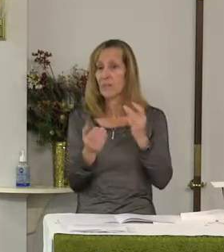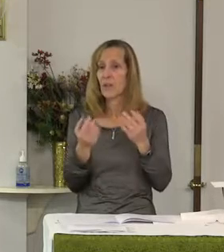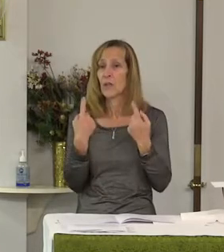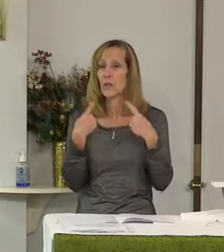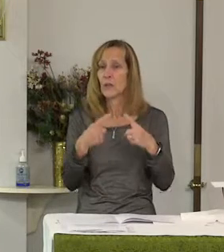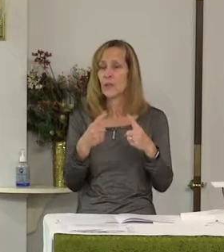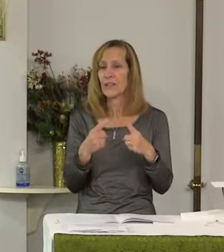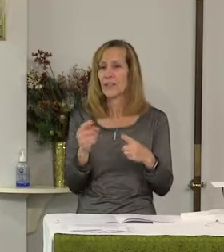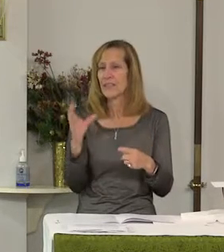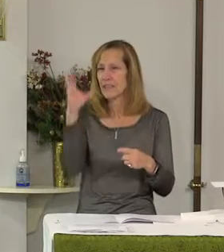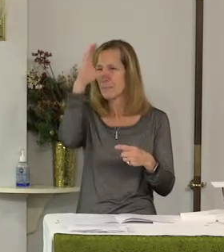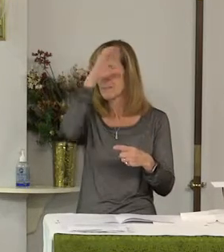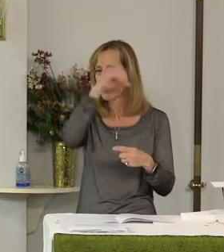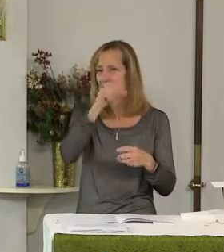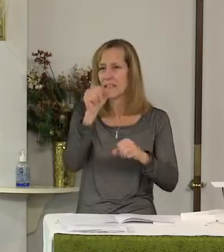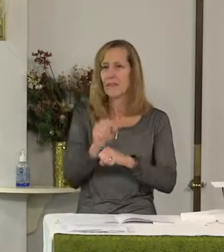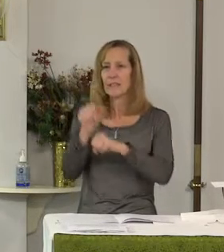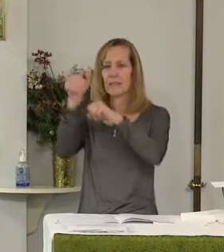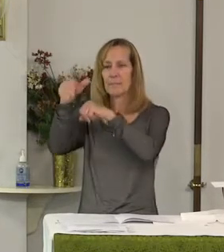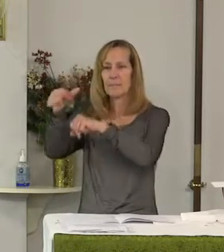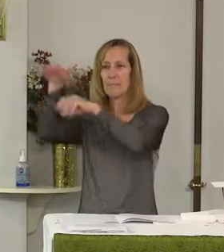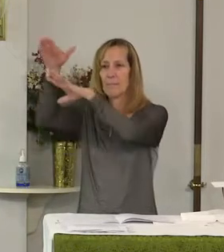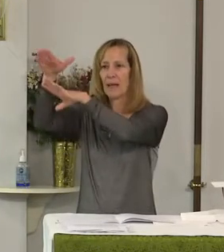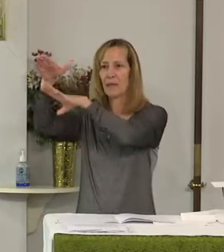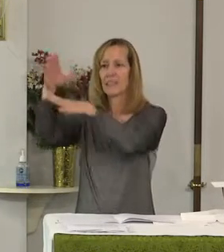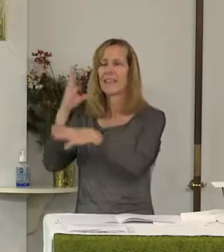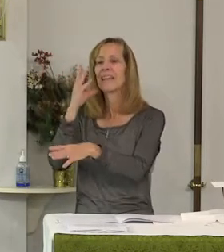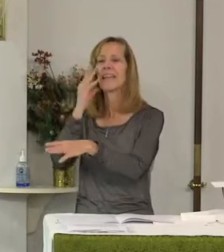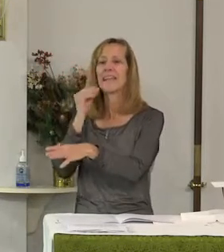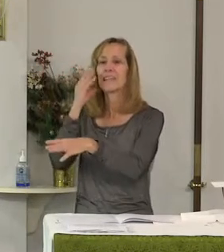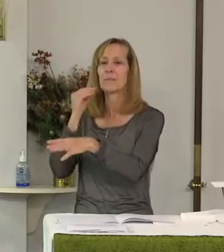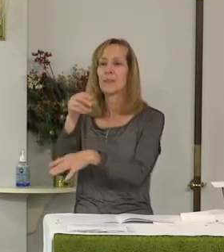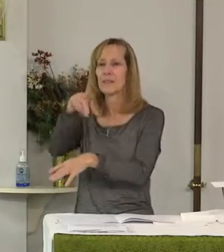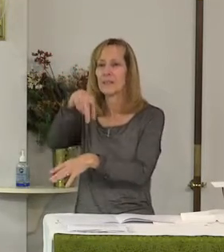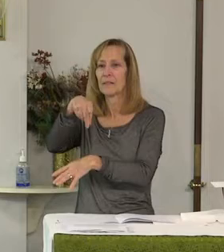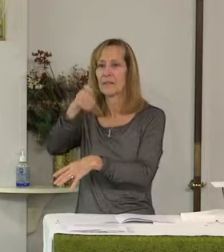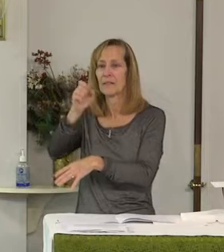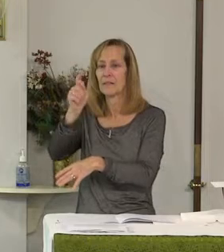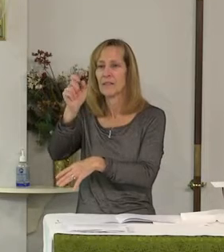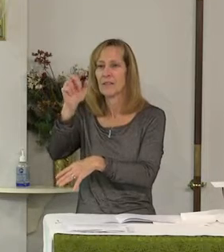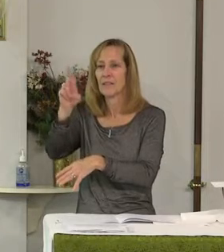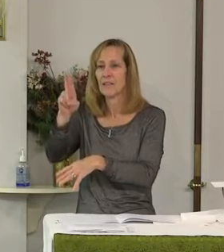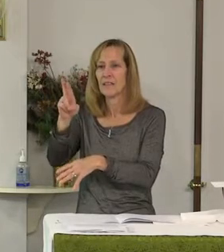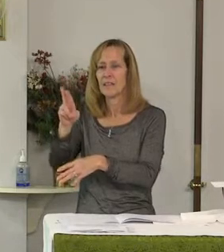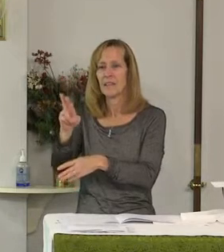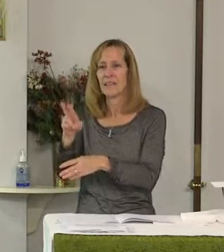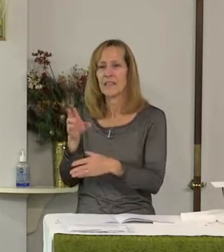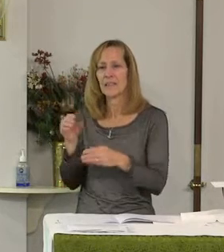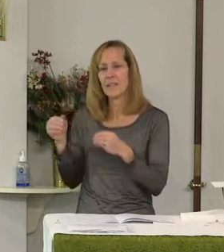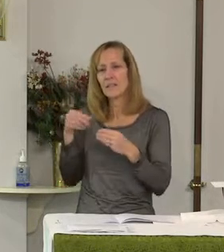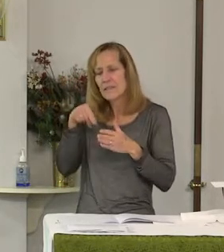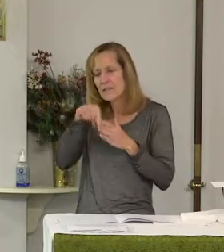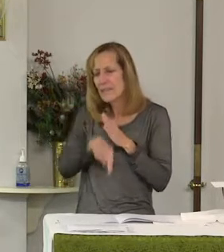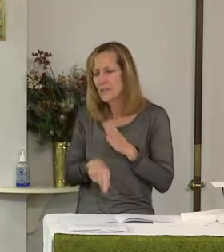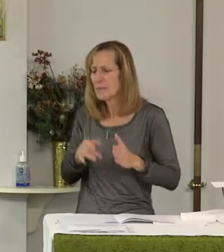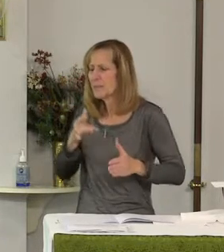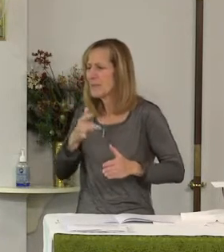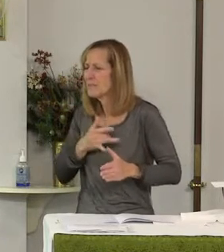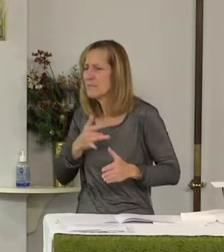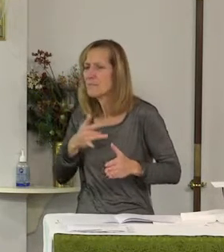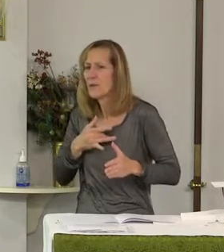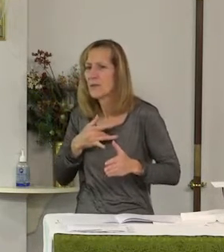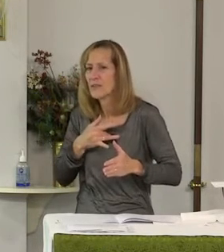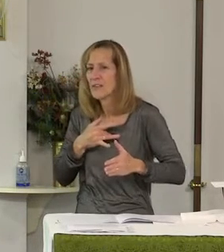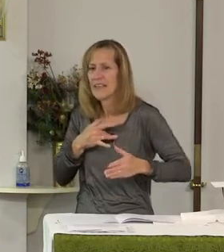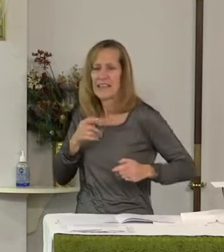During this mysterious mountaintop experience, Peter is deeply moved and ready to do something and